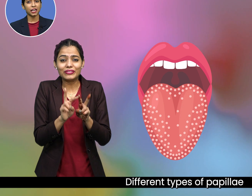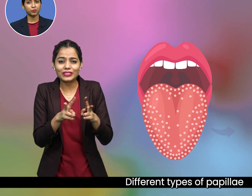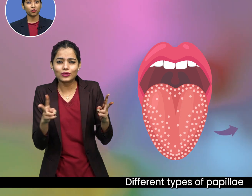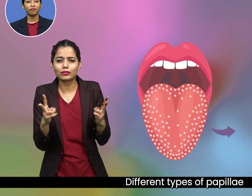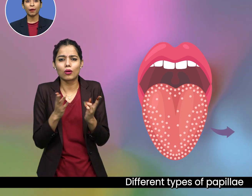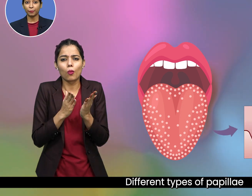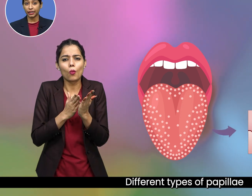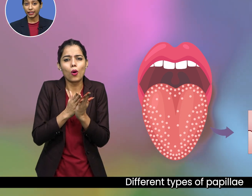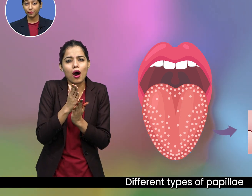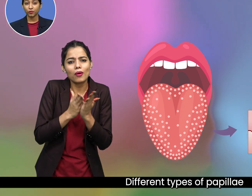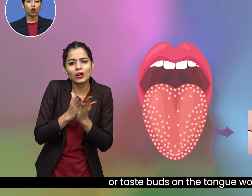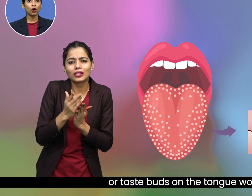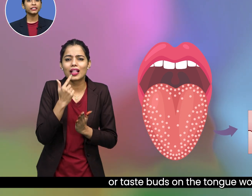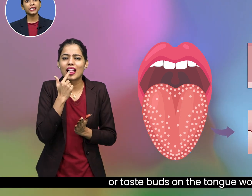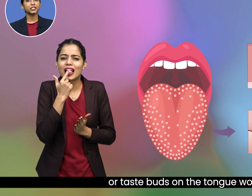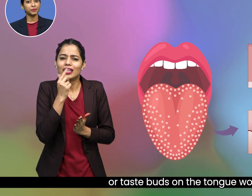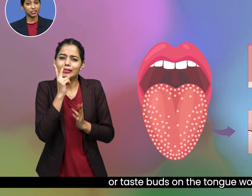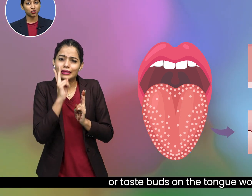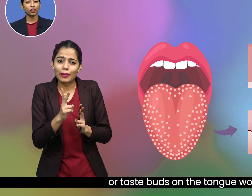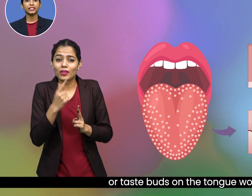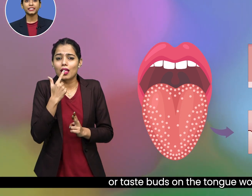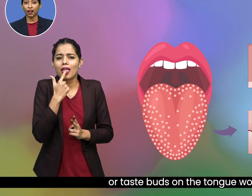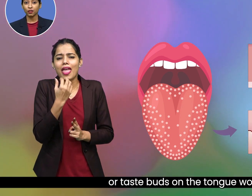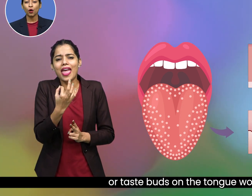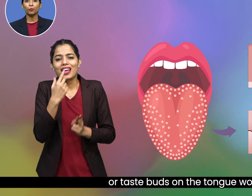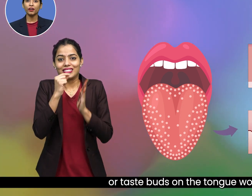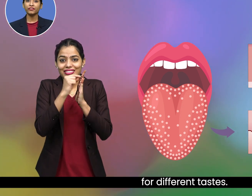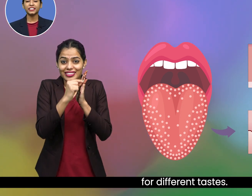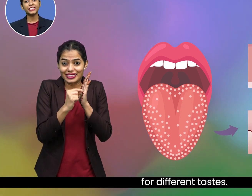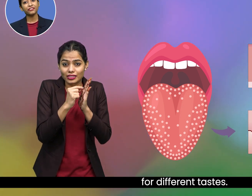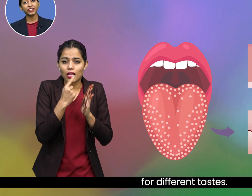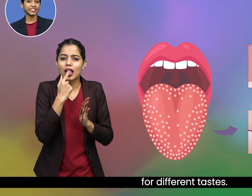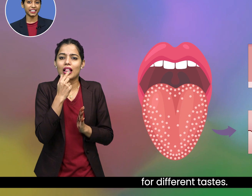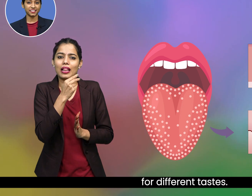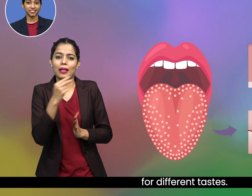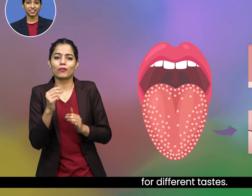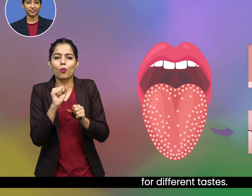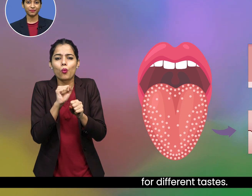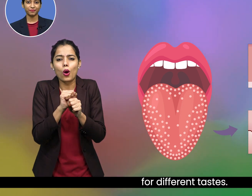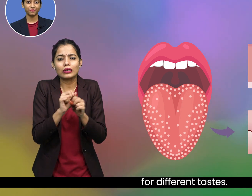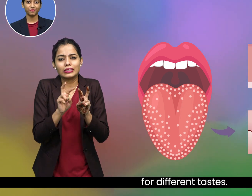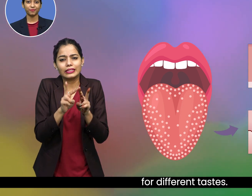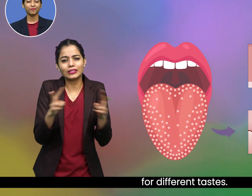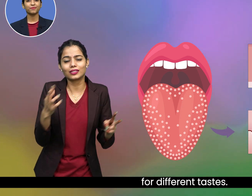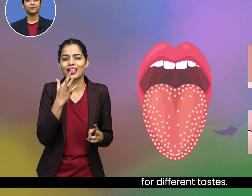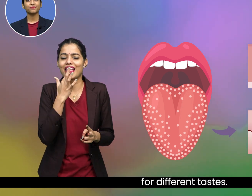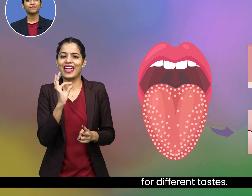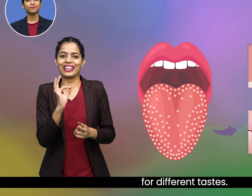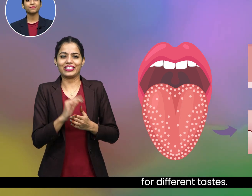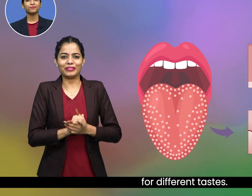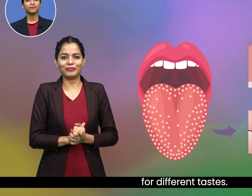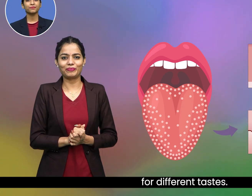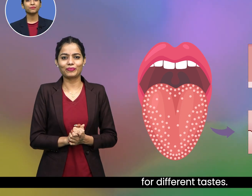Different types of papillae or taste buds on the tongue work for different tastes.